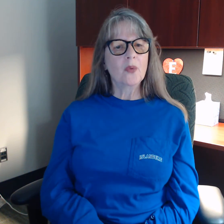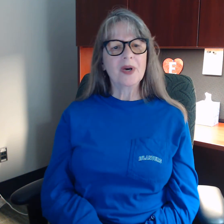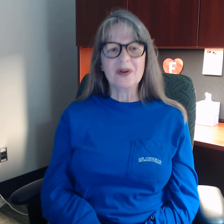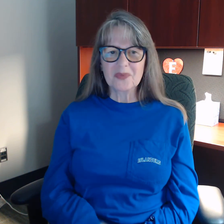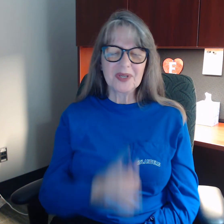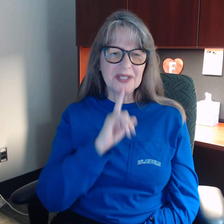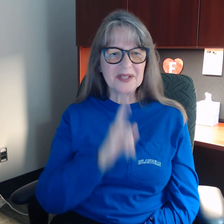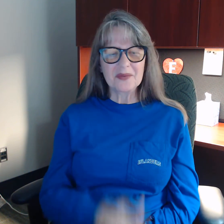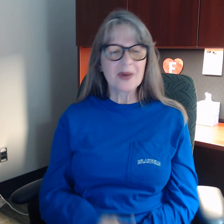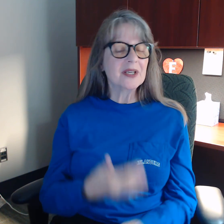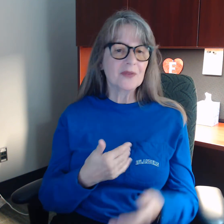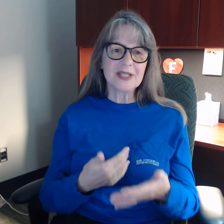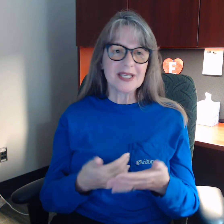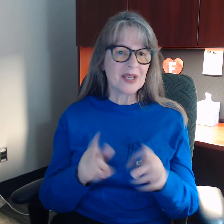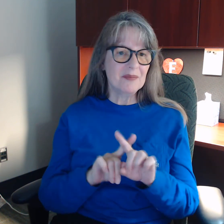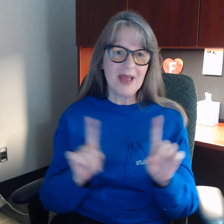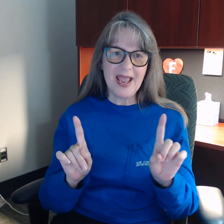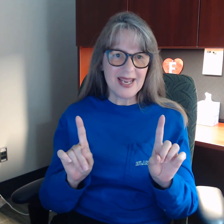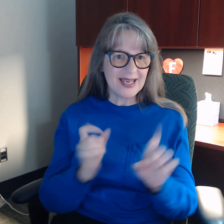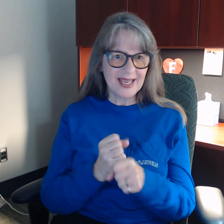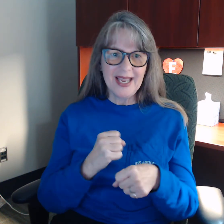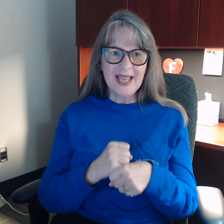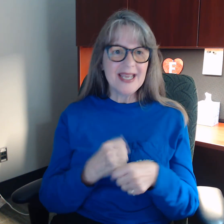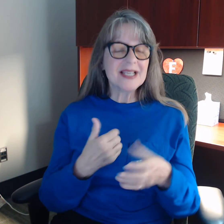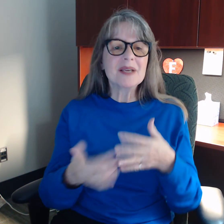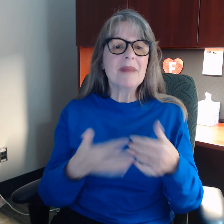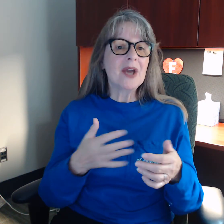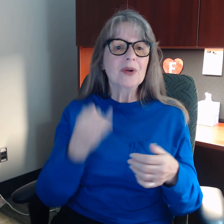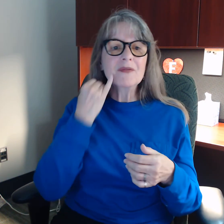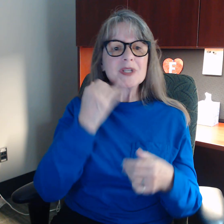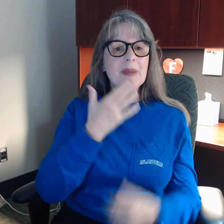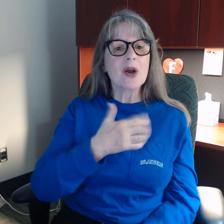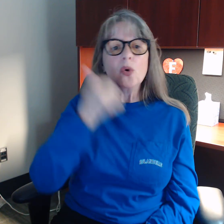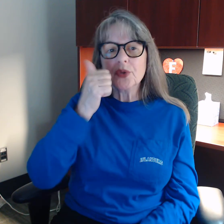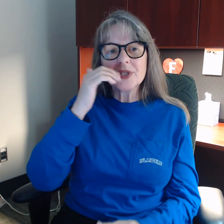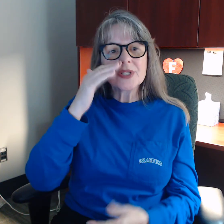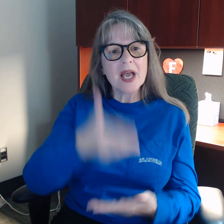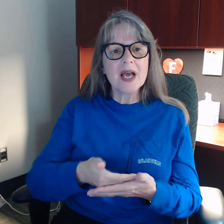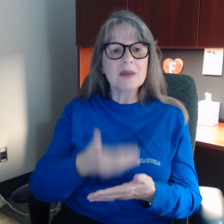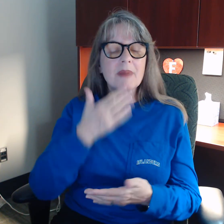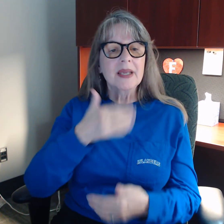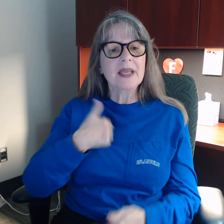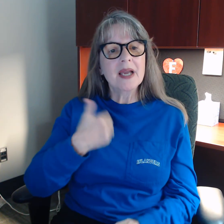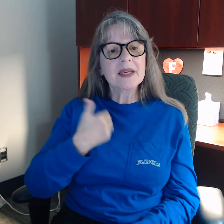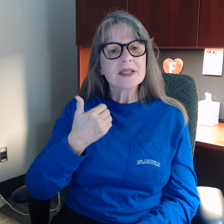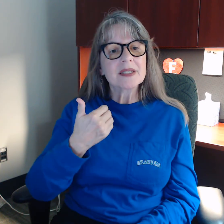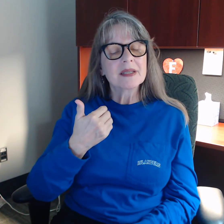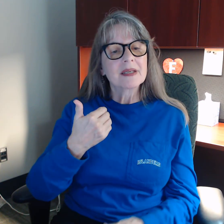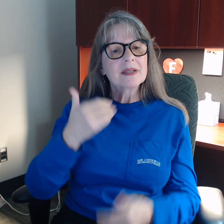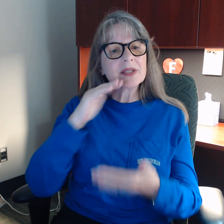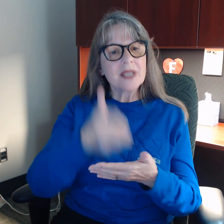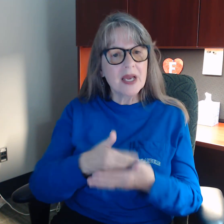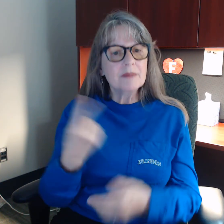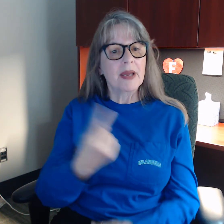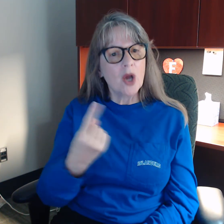Well, really, what difference does it make? It doesn't matter if it's my oldest son, my youngest son, my